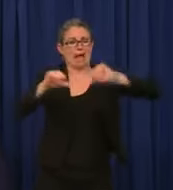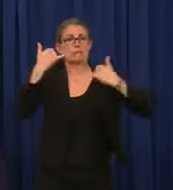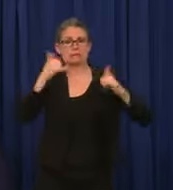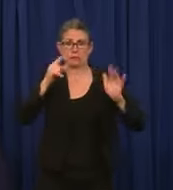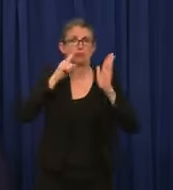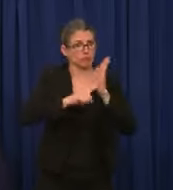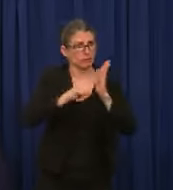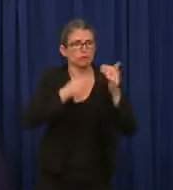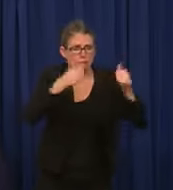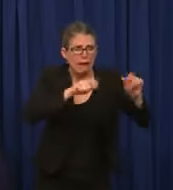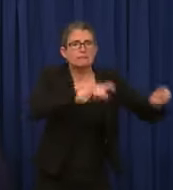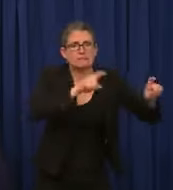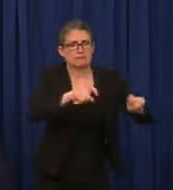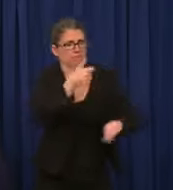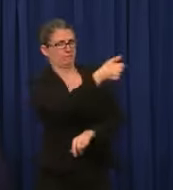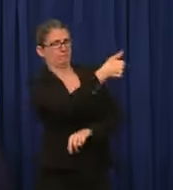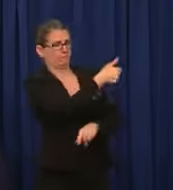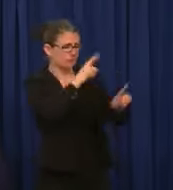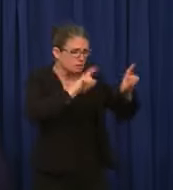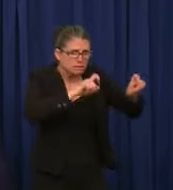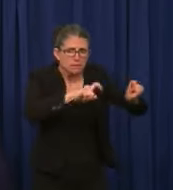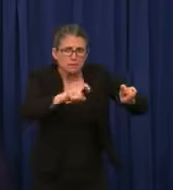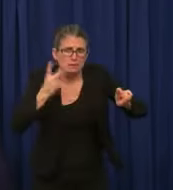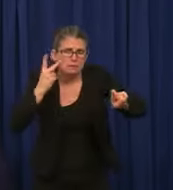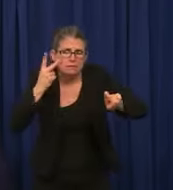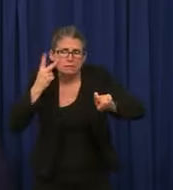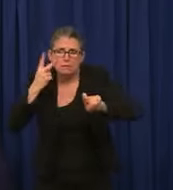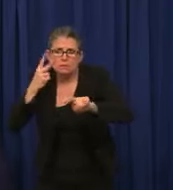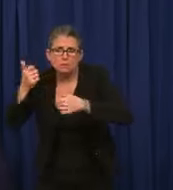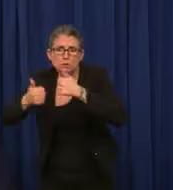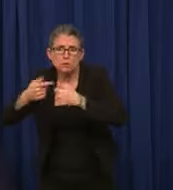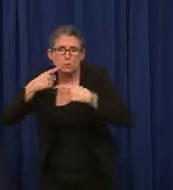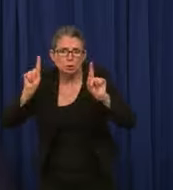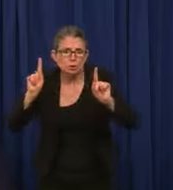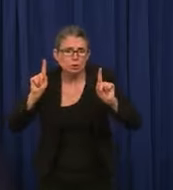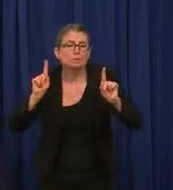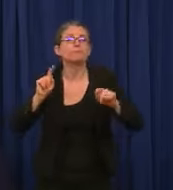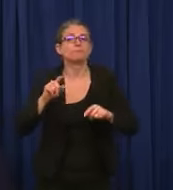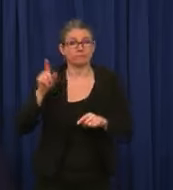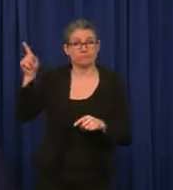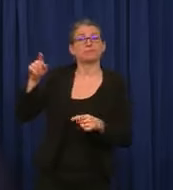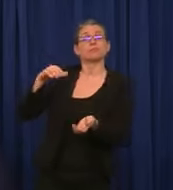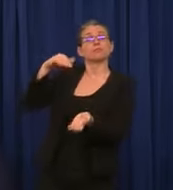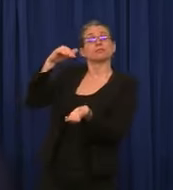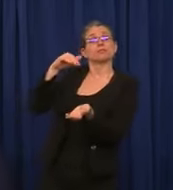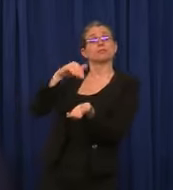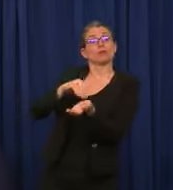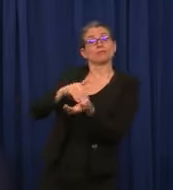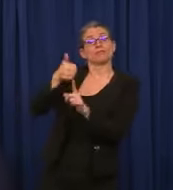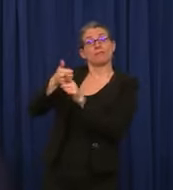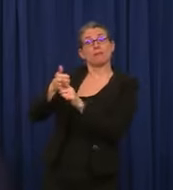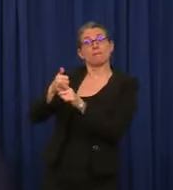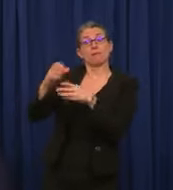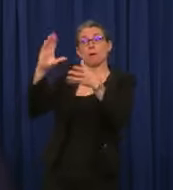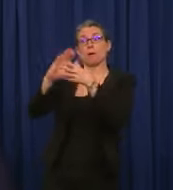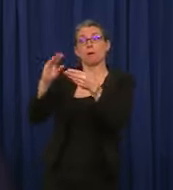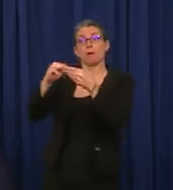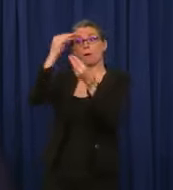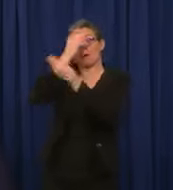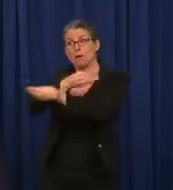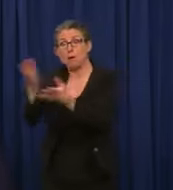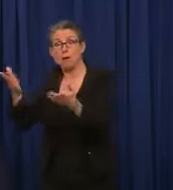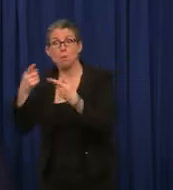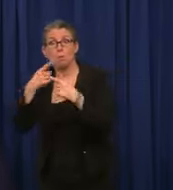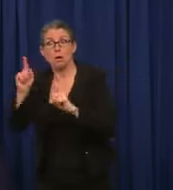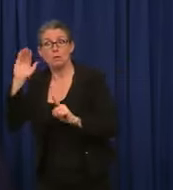But there are reports out there of different drugs that are being studied. And there are similarly reports that I've seen in other